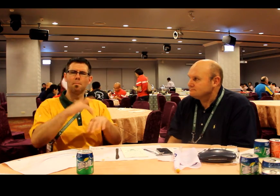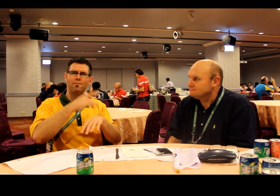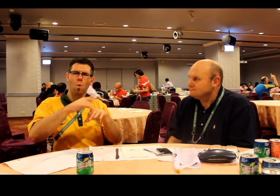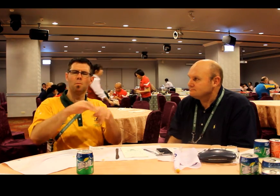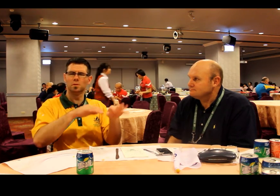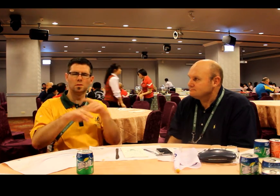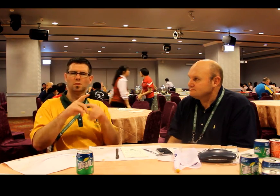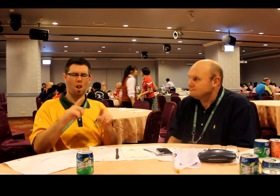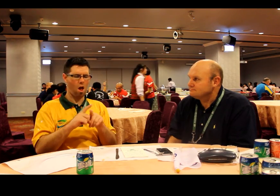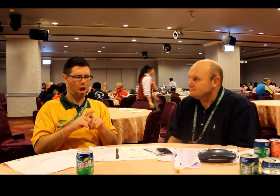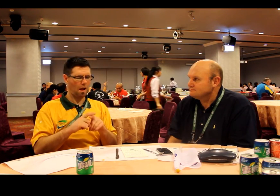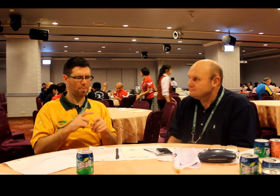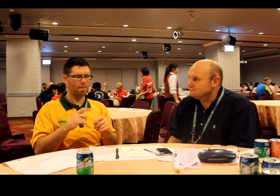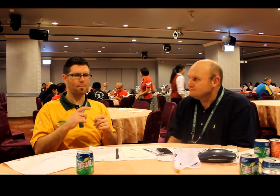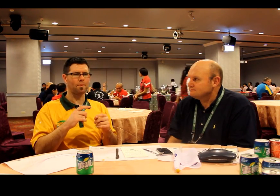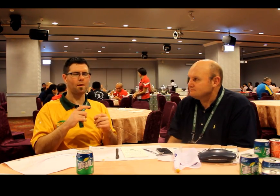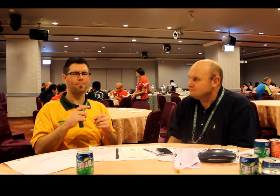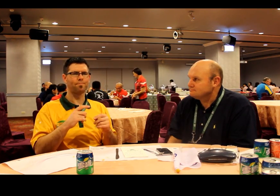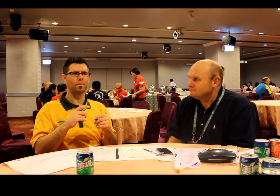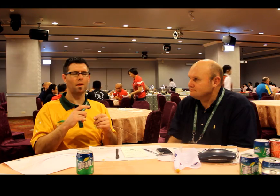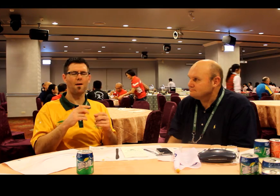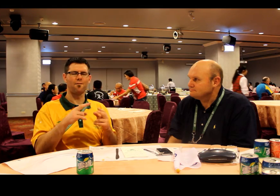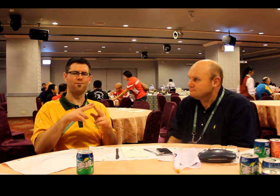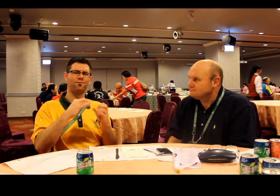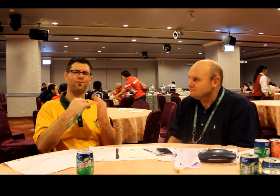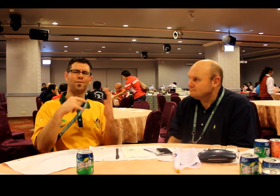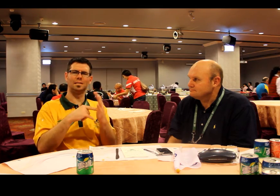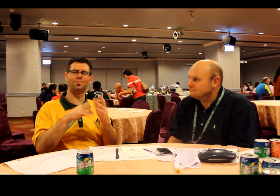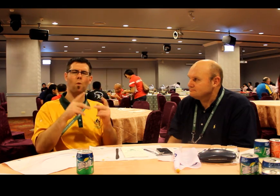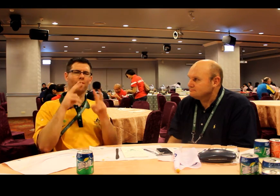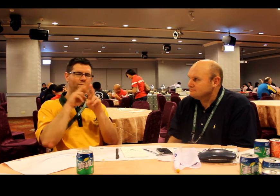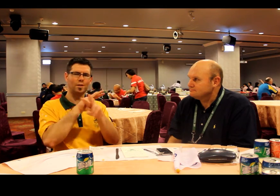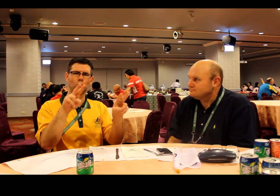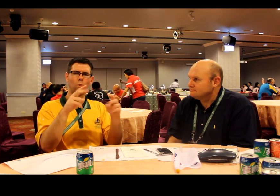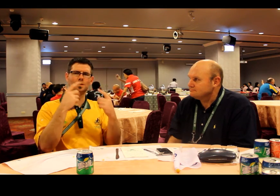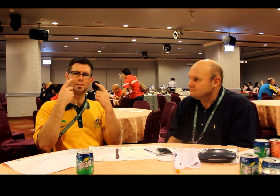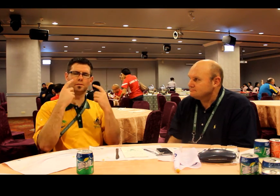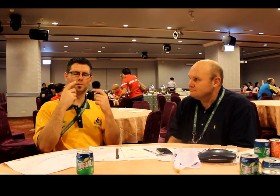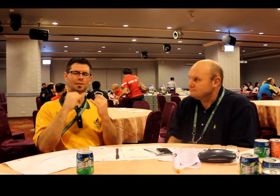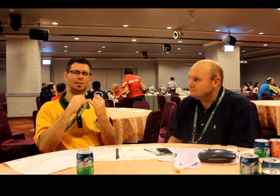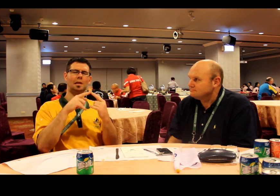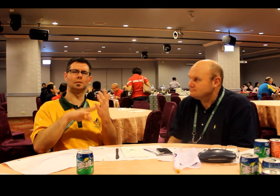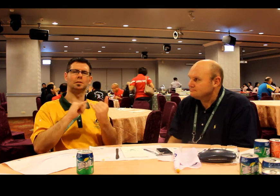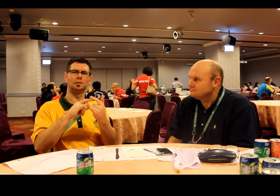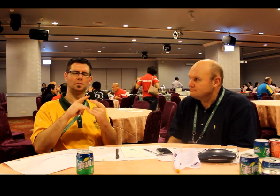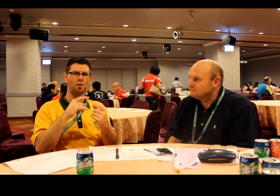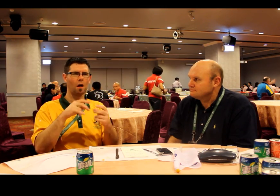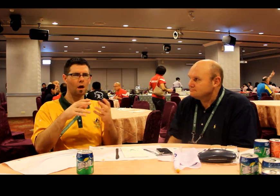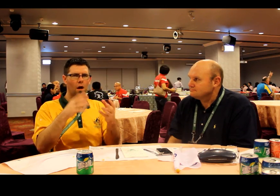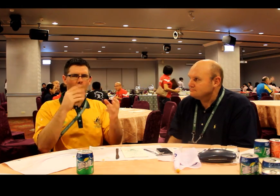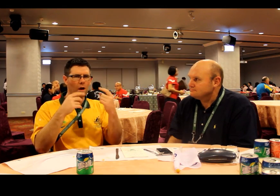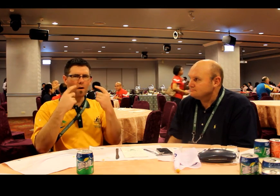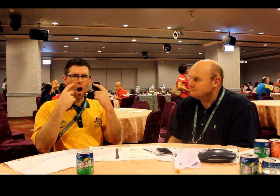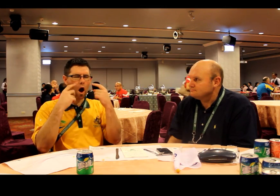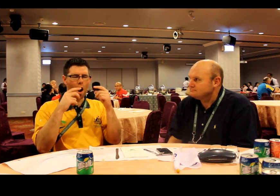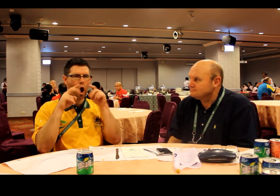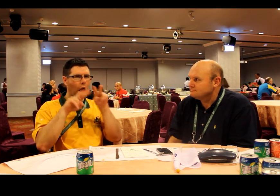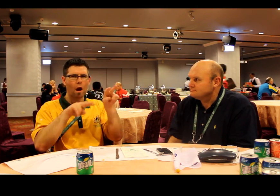And once we were seated, we were entertained with various performances. It was really a feast for the visual